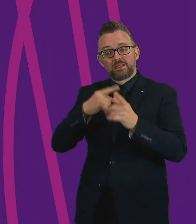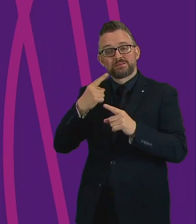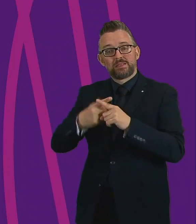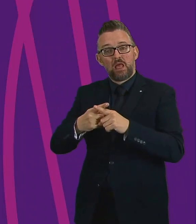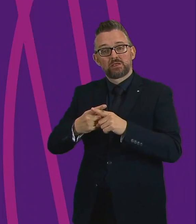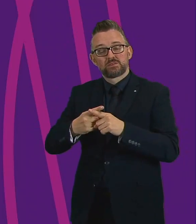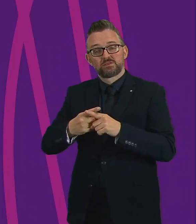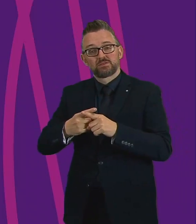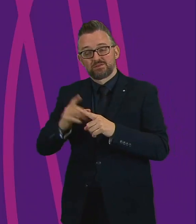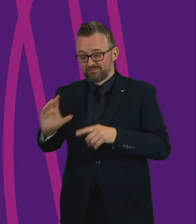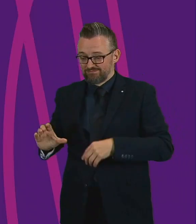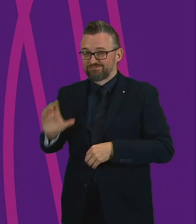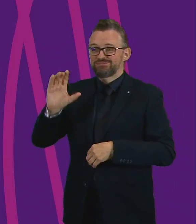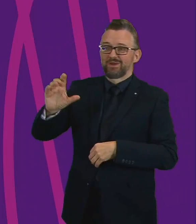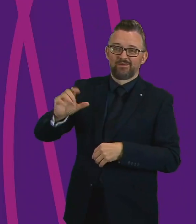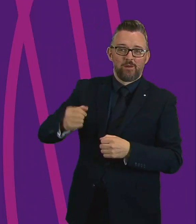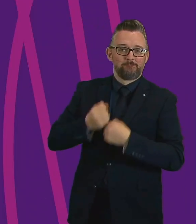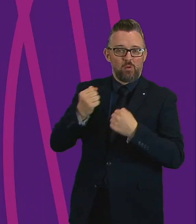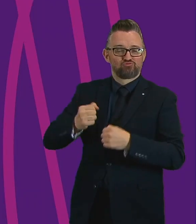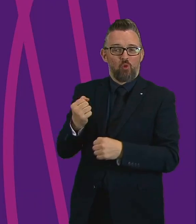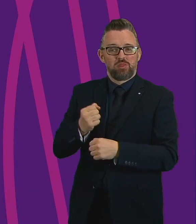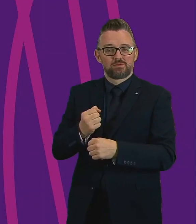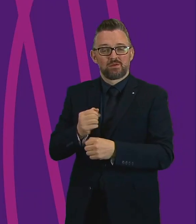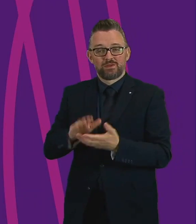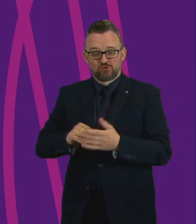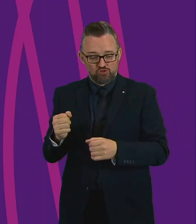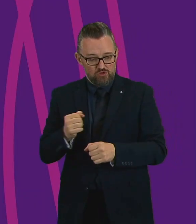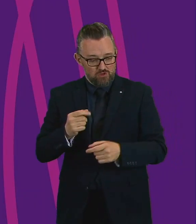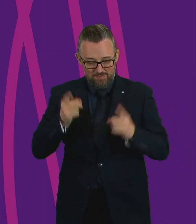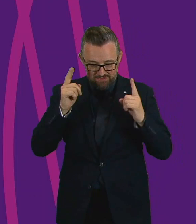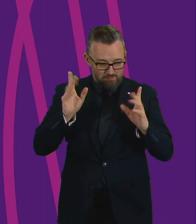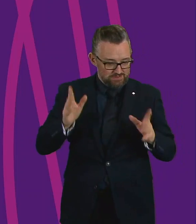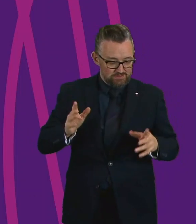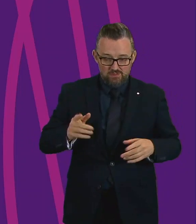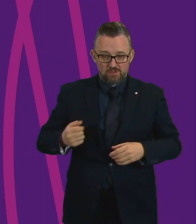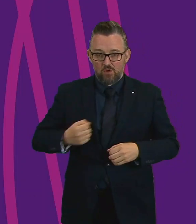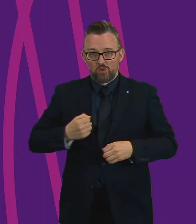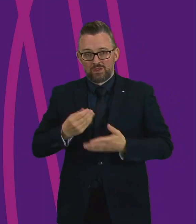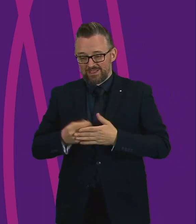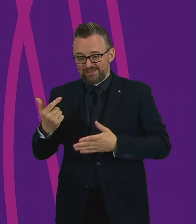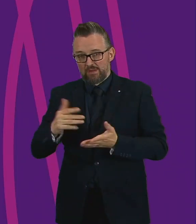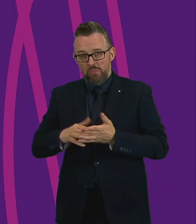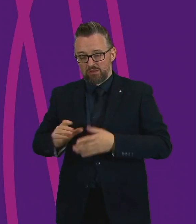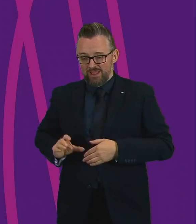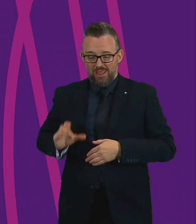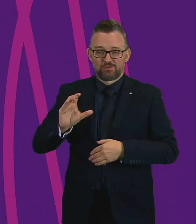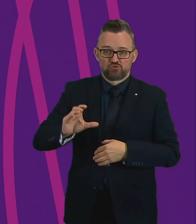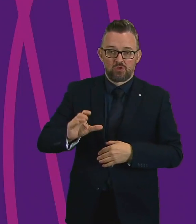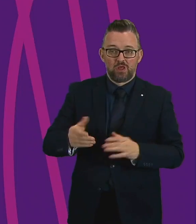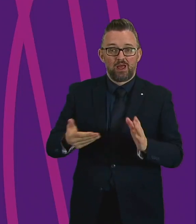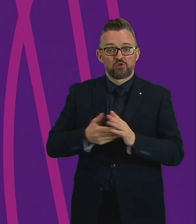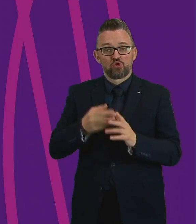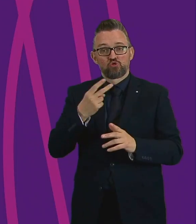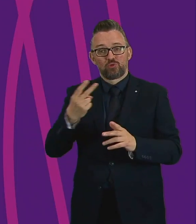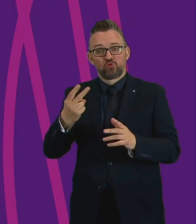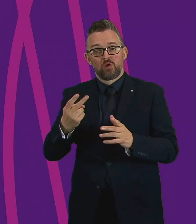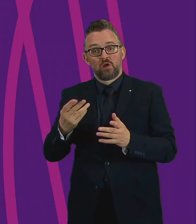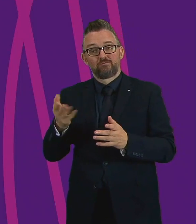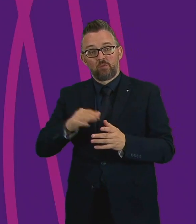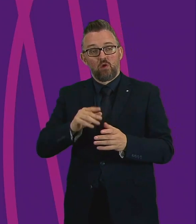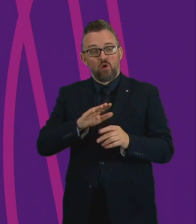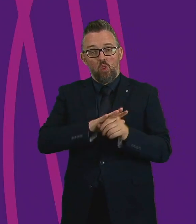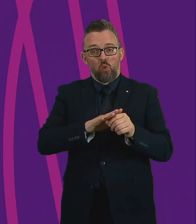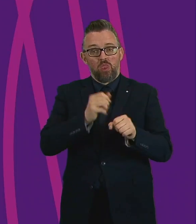only 90% of funding came with it, forcing Scottish ministers to cough up £17 million a year, with £22 million coming from local